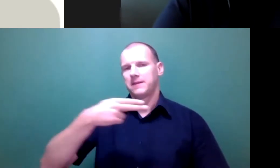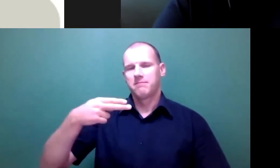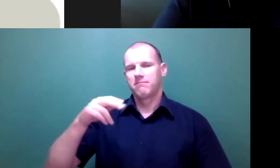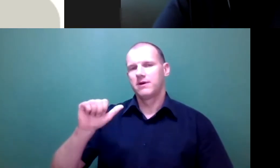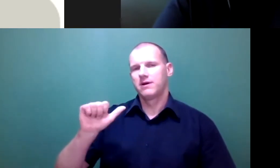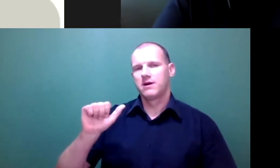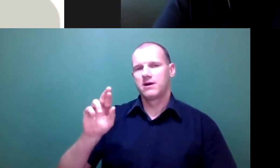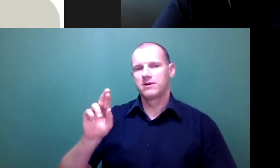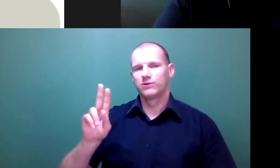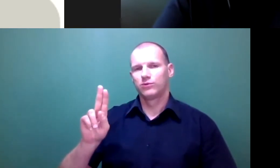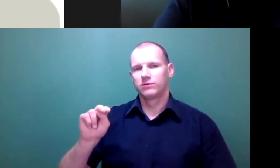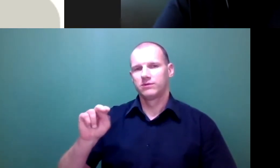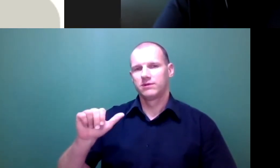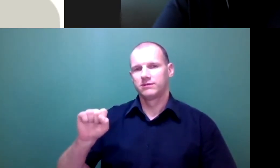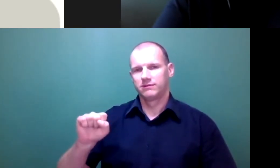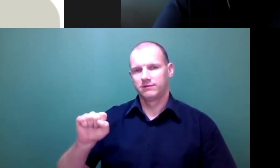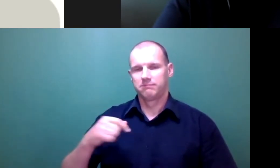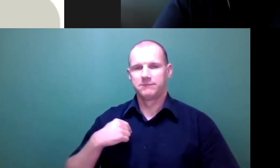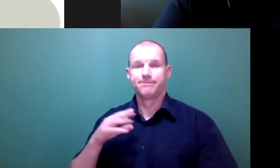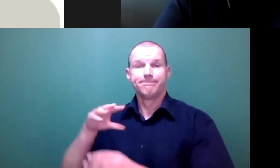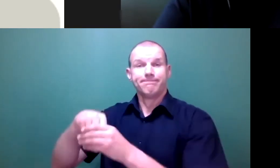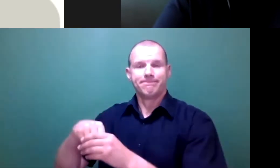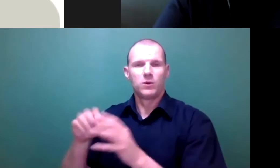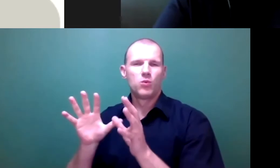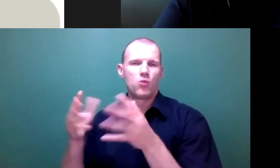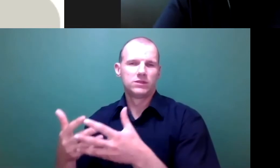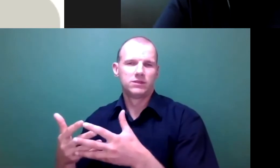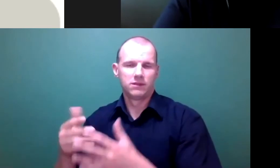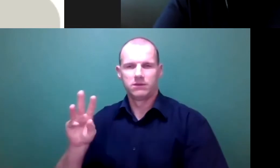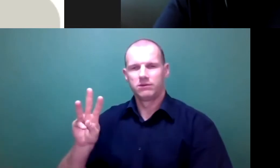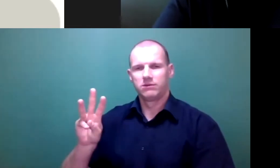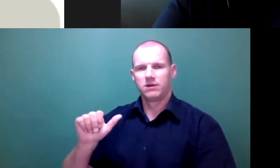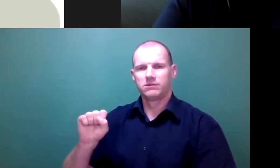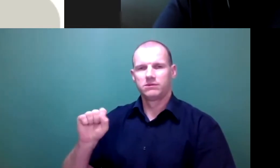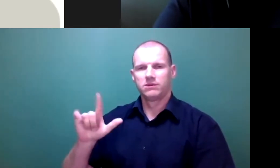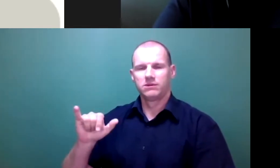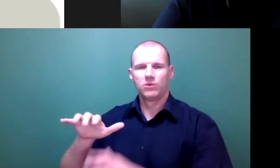My name is, that is my sign name, and Arūnas.